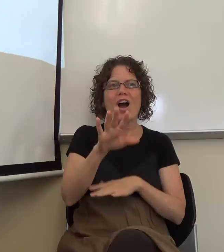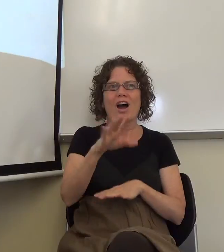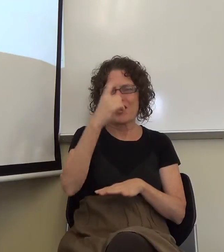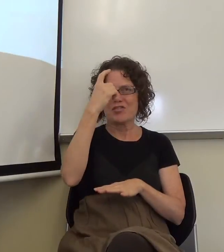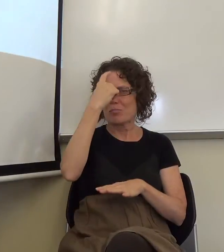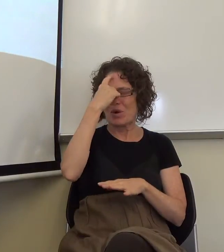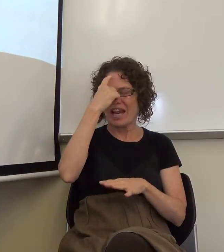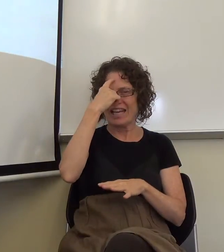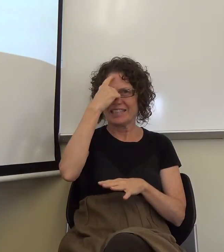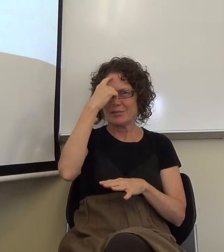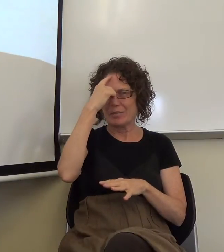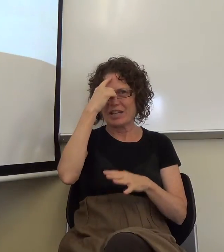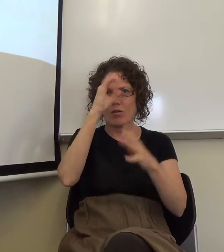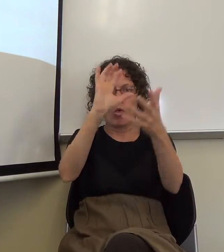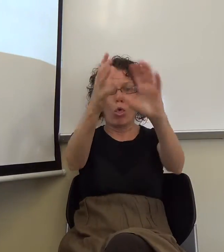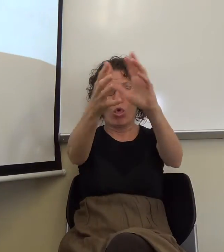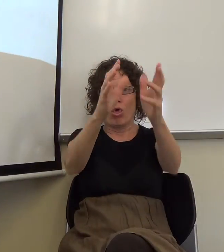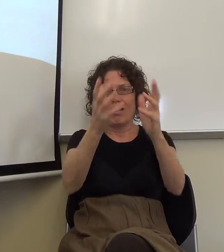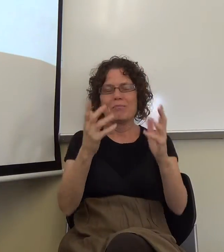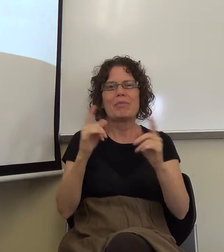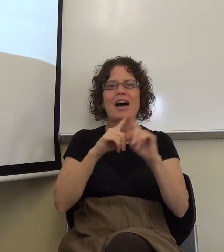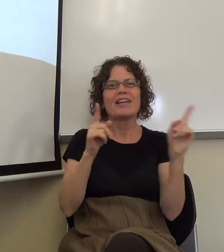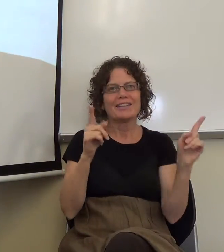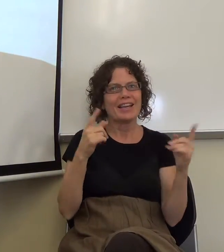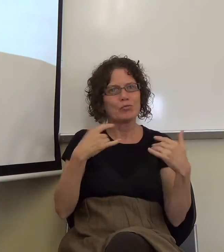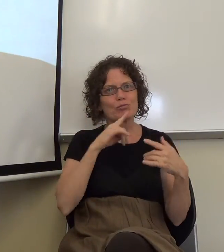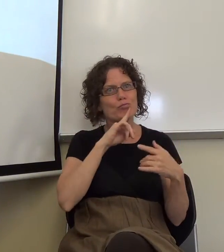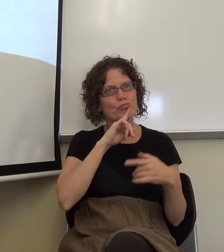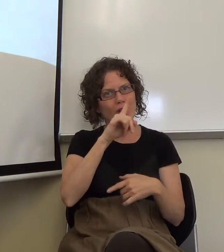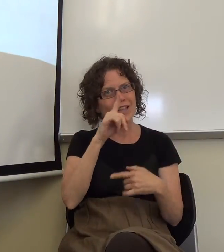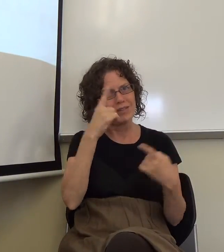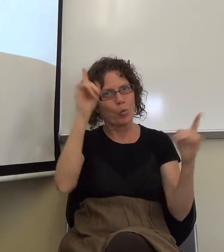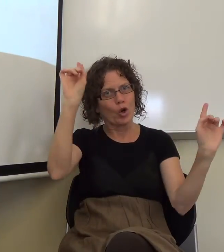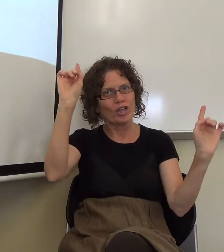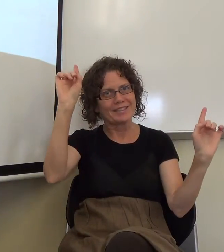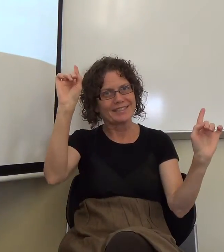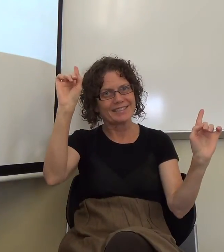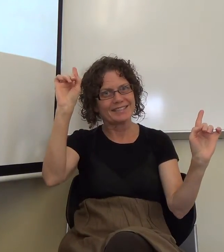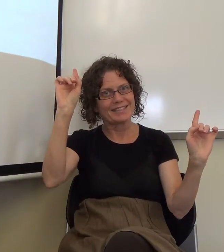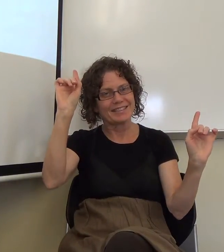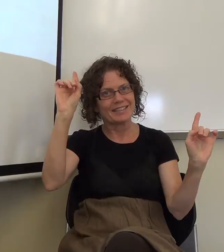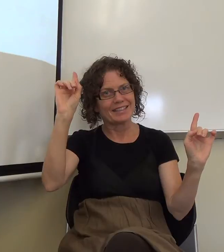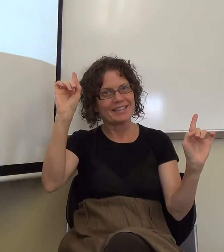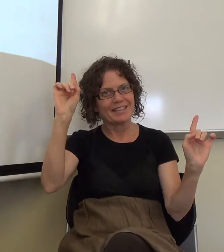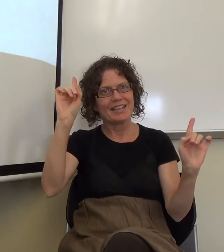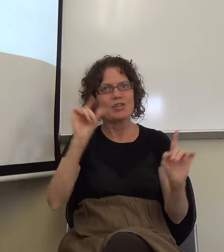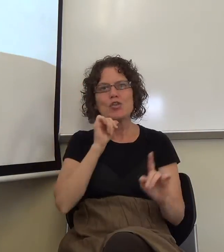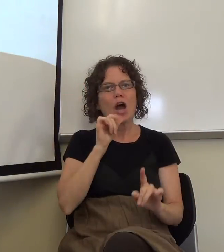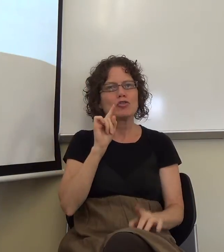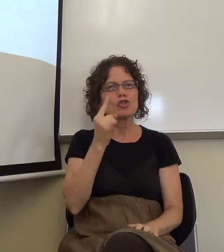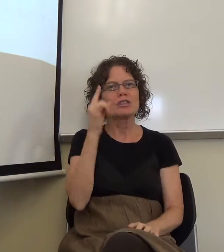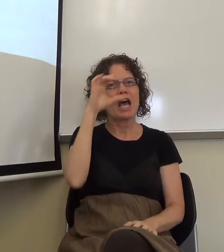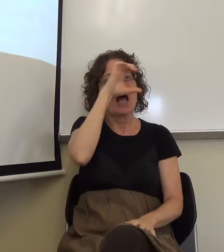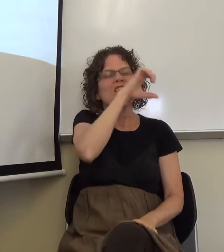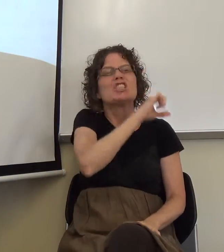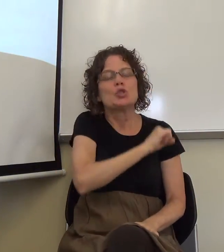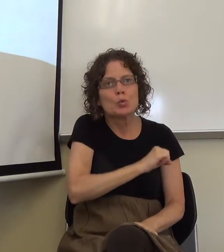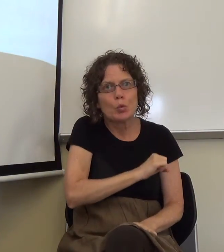really works. And so then you won't just assume that this is the word. You say, wait a minute,